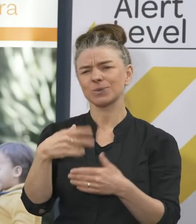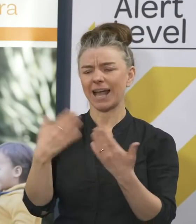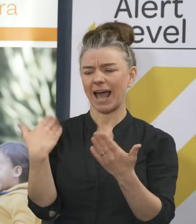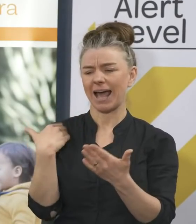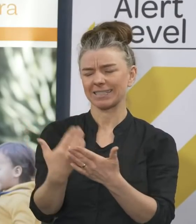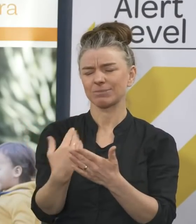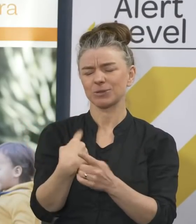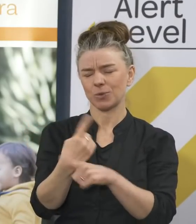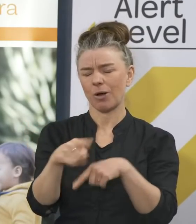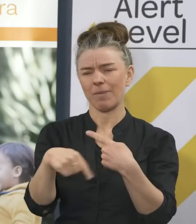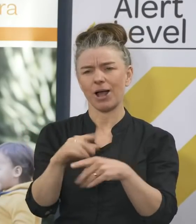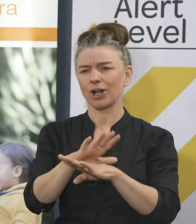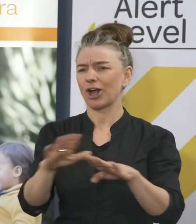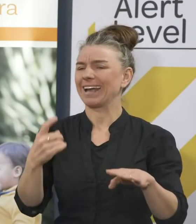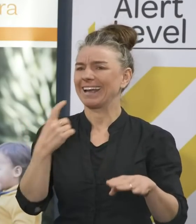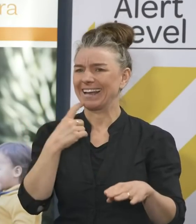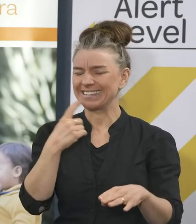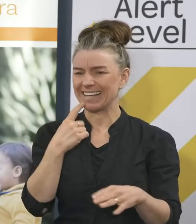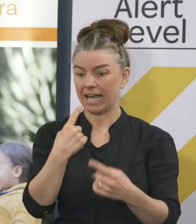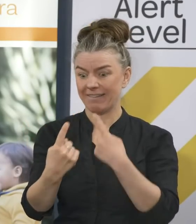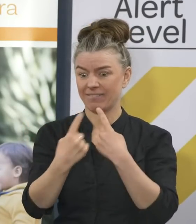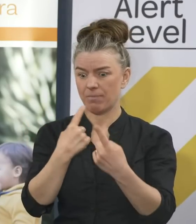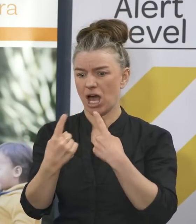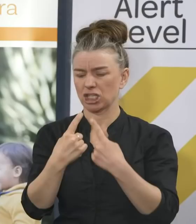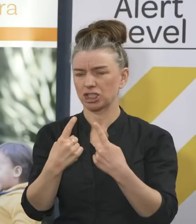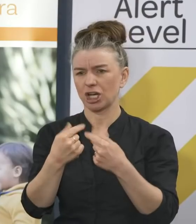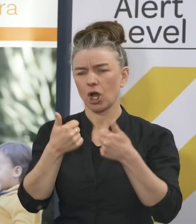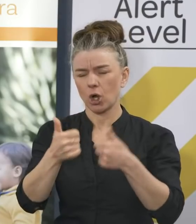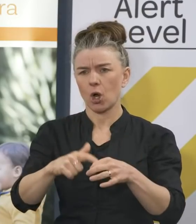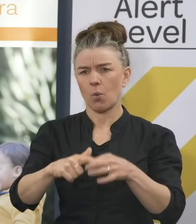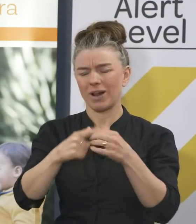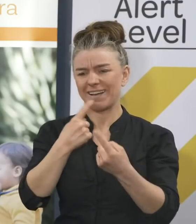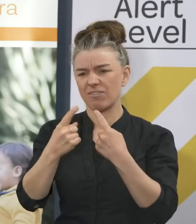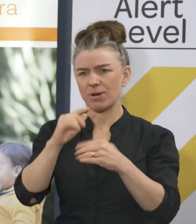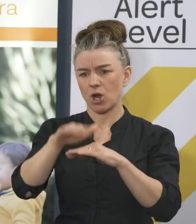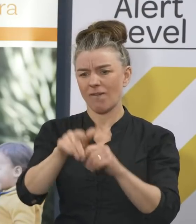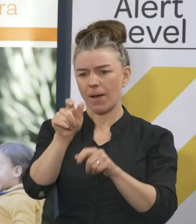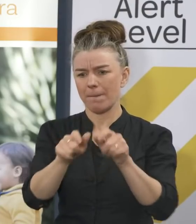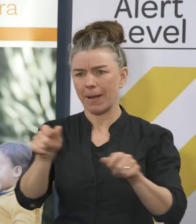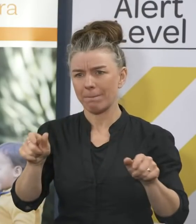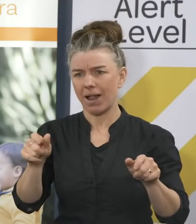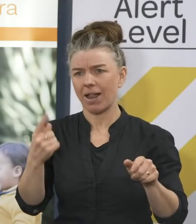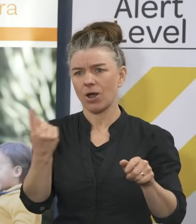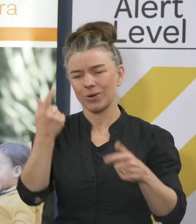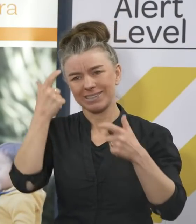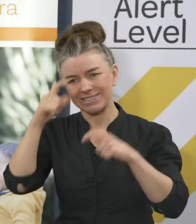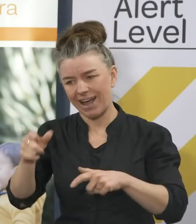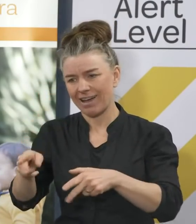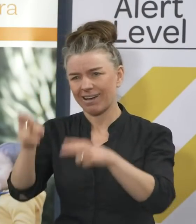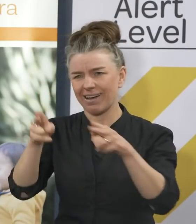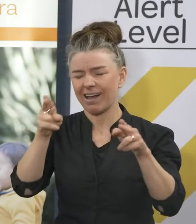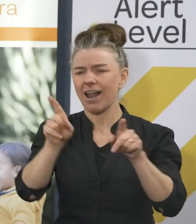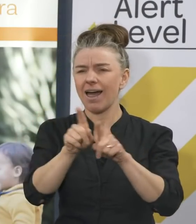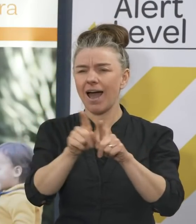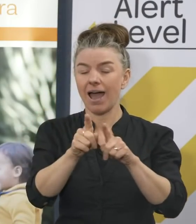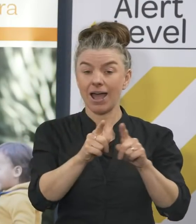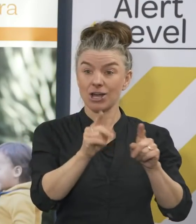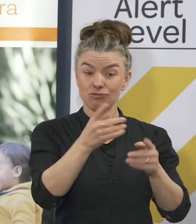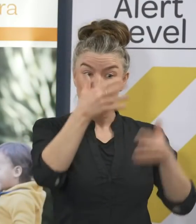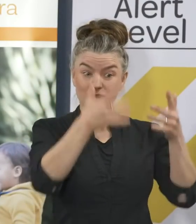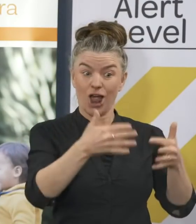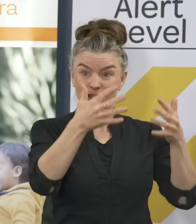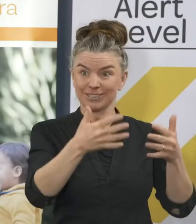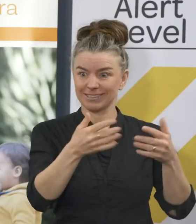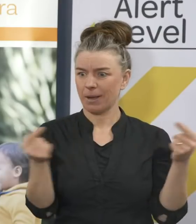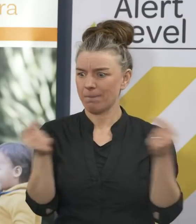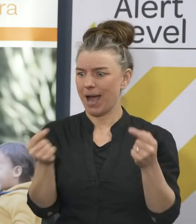you will be aware, of getting good data on individuals in managed isolation and being able to match that with laboratory results.